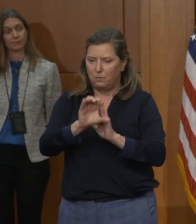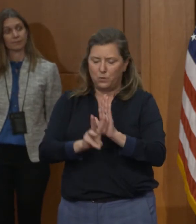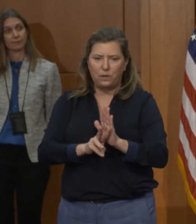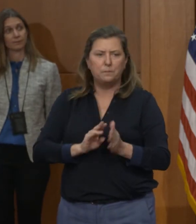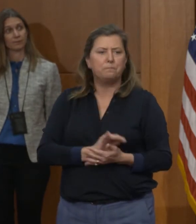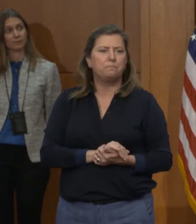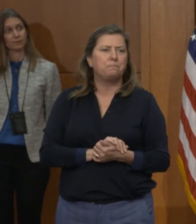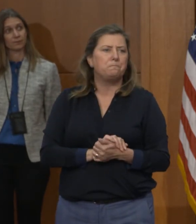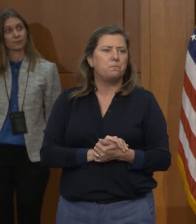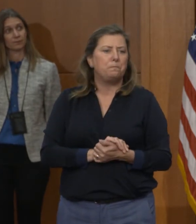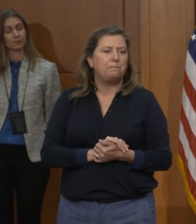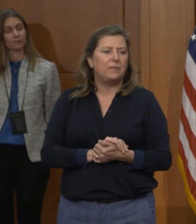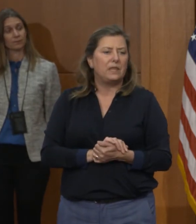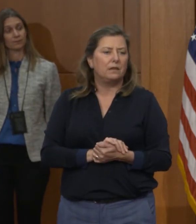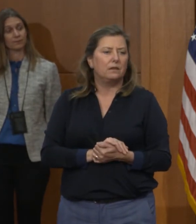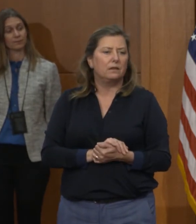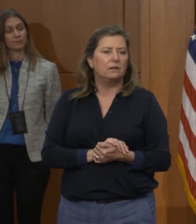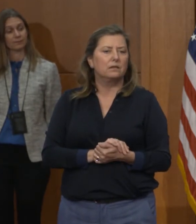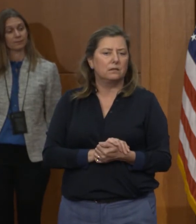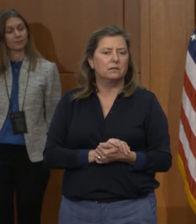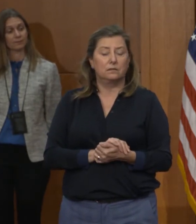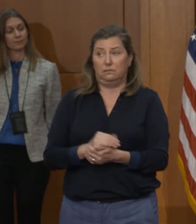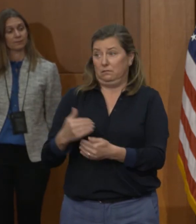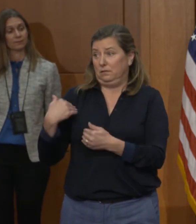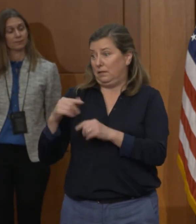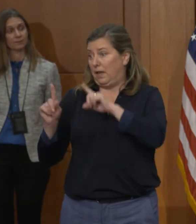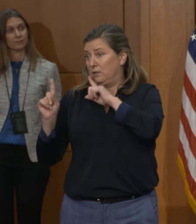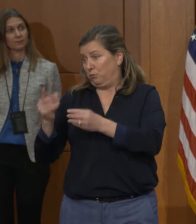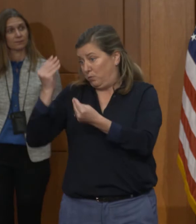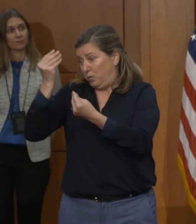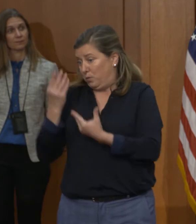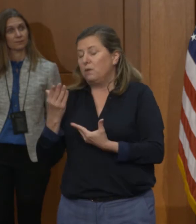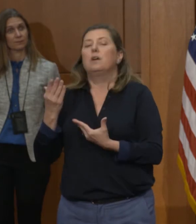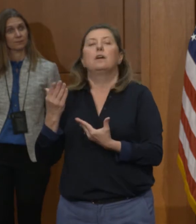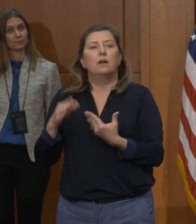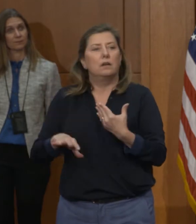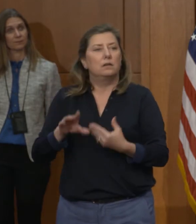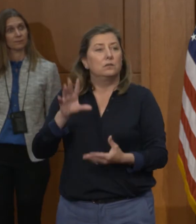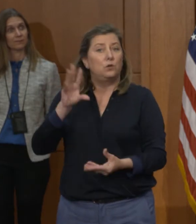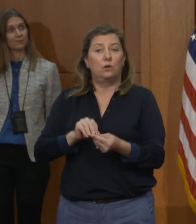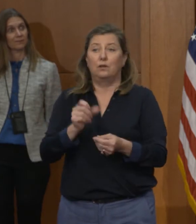of the last reporting period, we now have